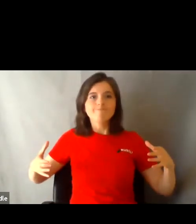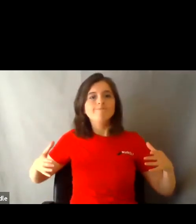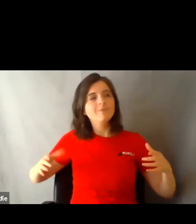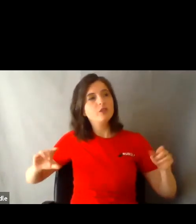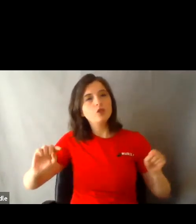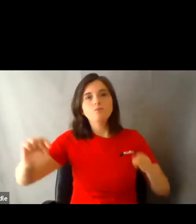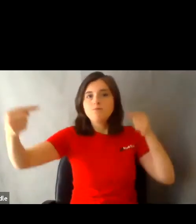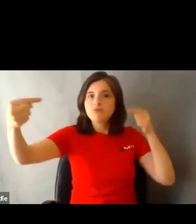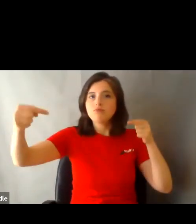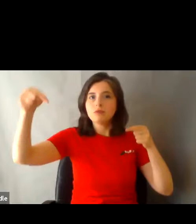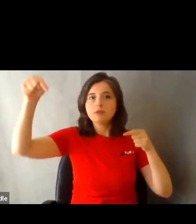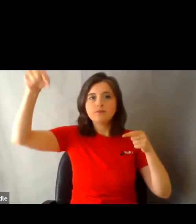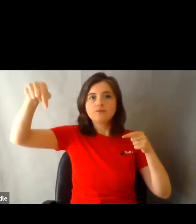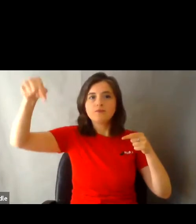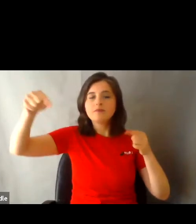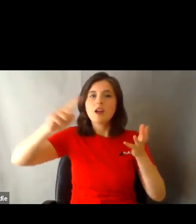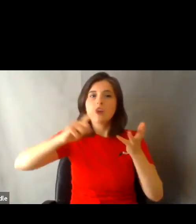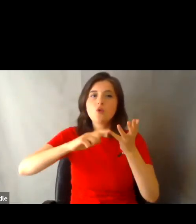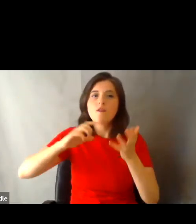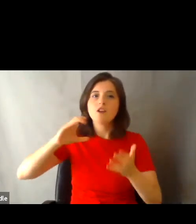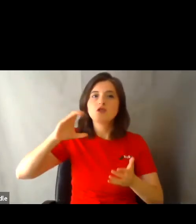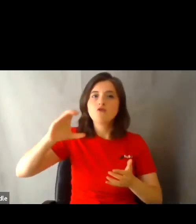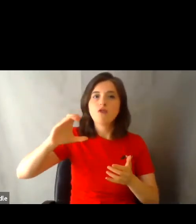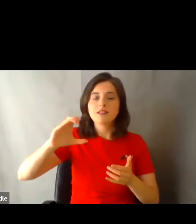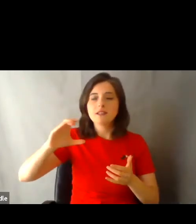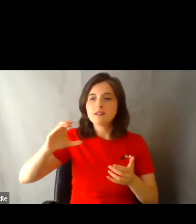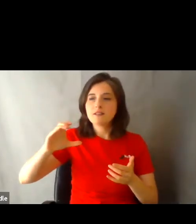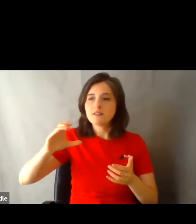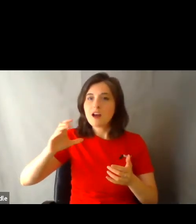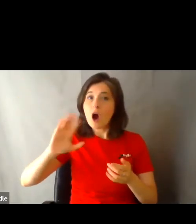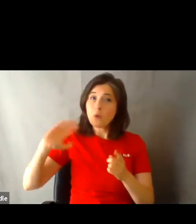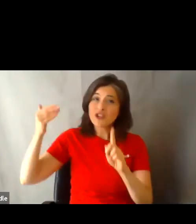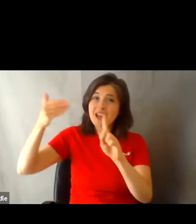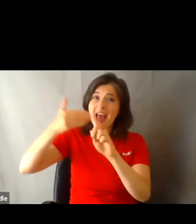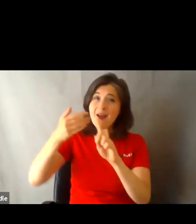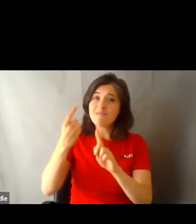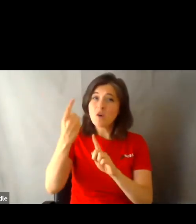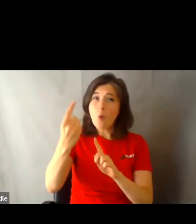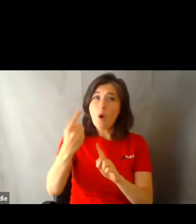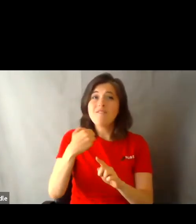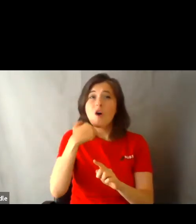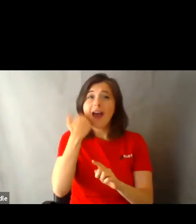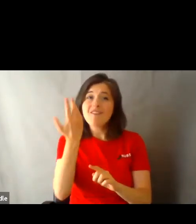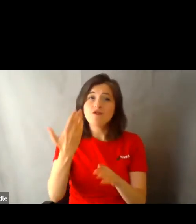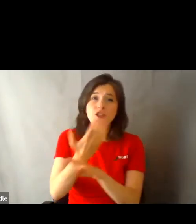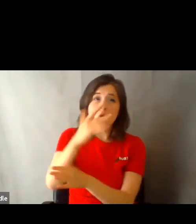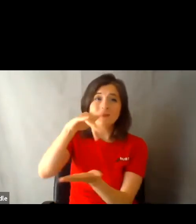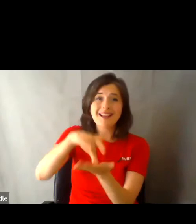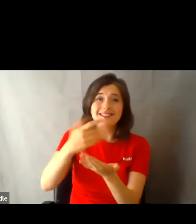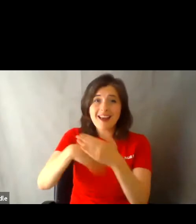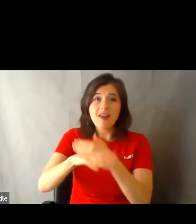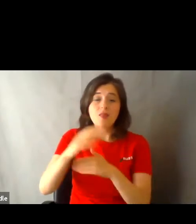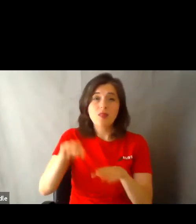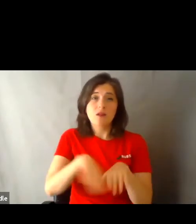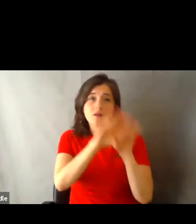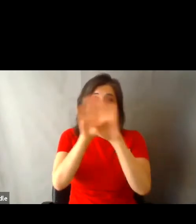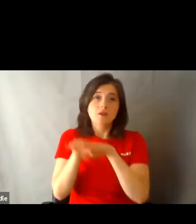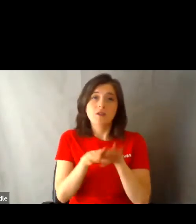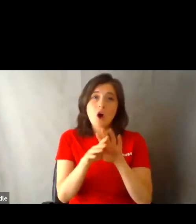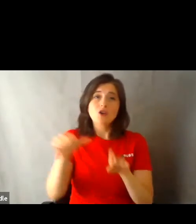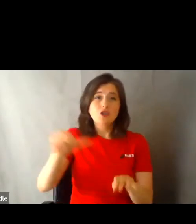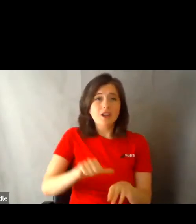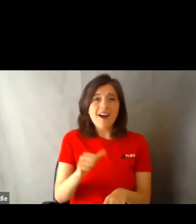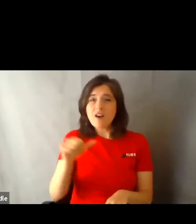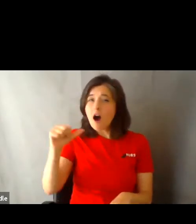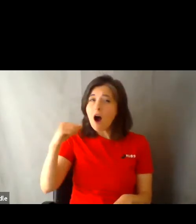back against universal credit. And we should aim to have one of those groups for every job centre in the country, with hundreds of members